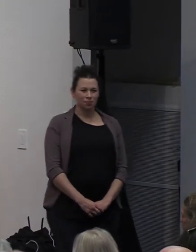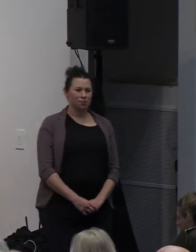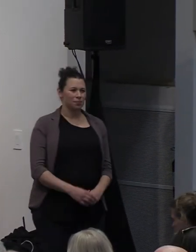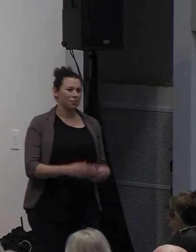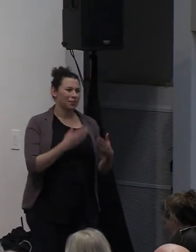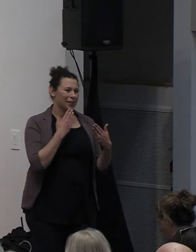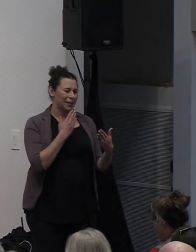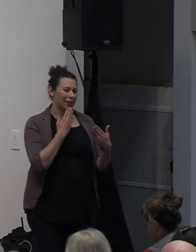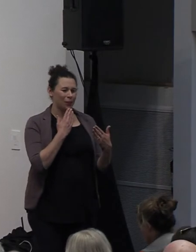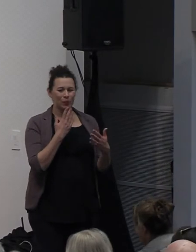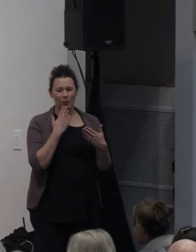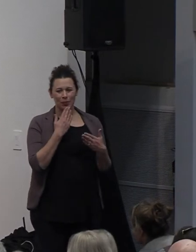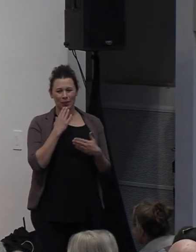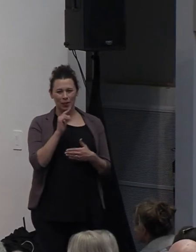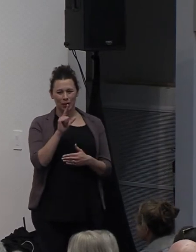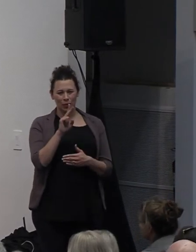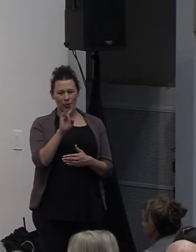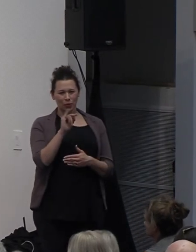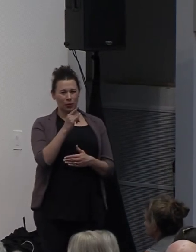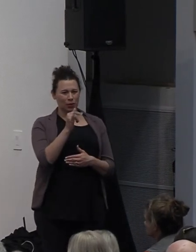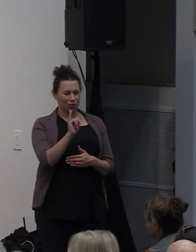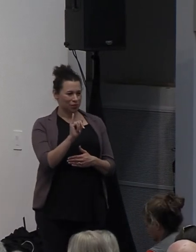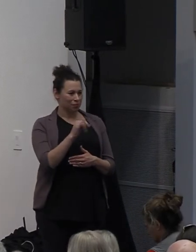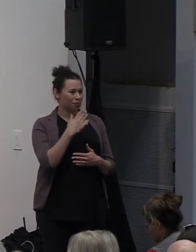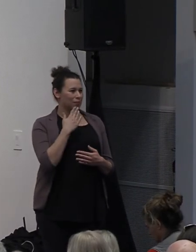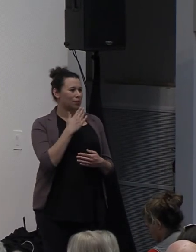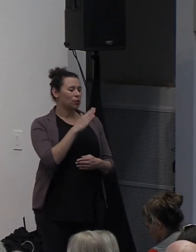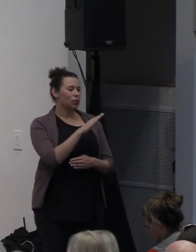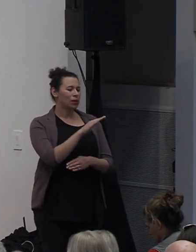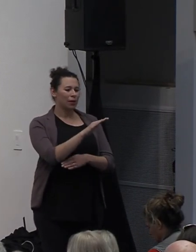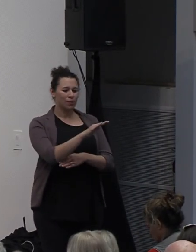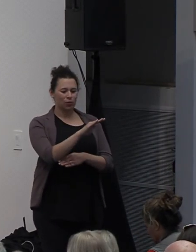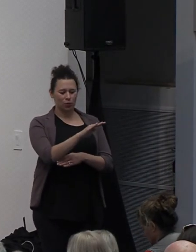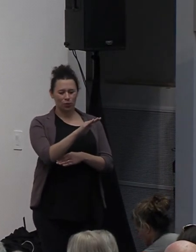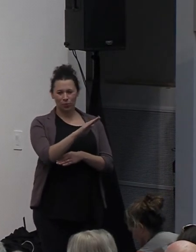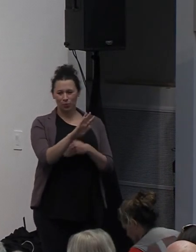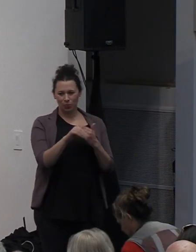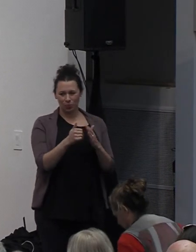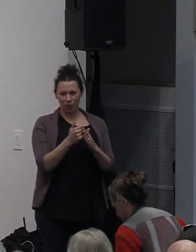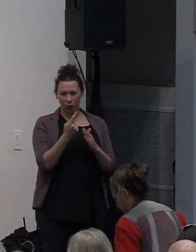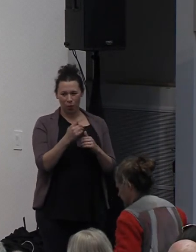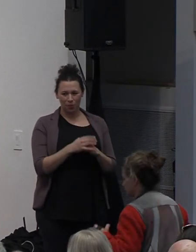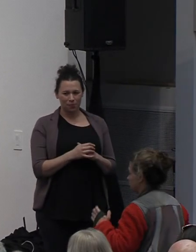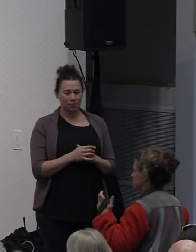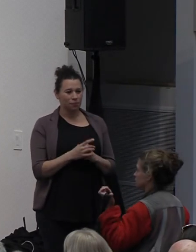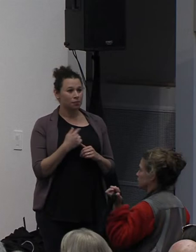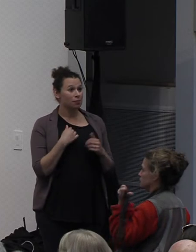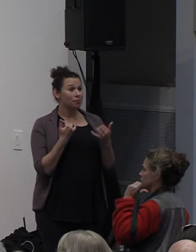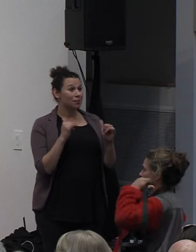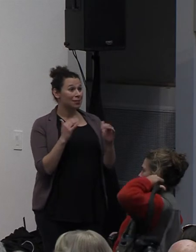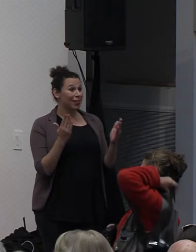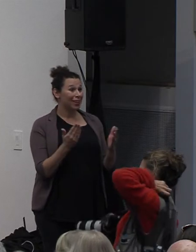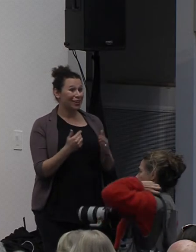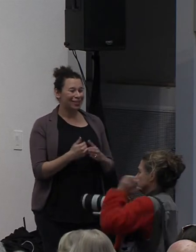Thank you, Luigi. Good afternoon, everyone. I'm still here.